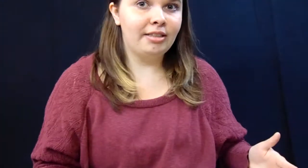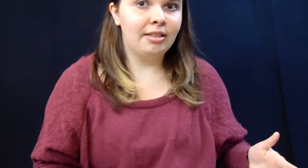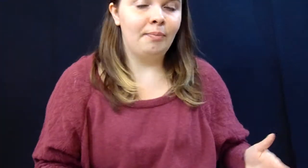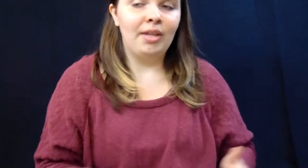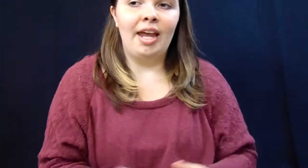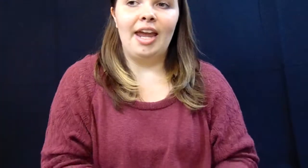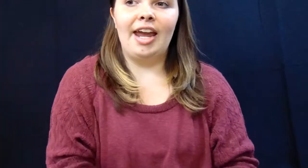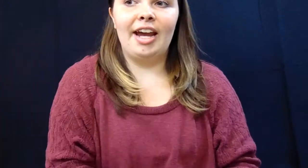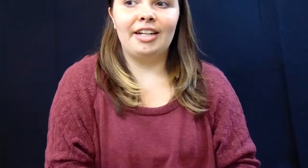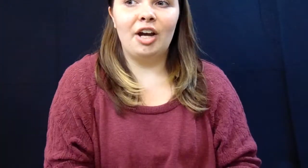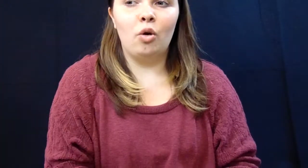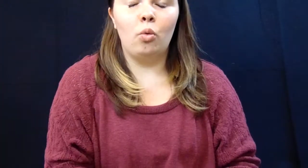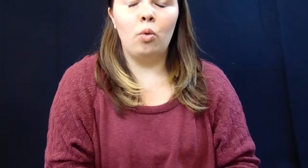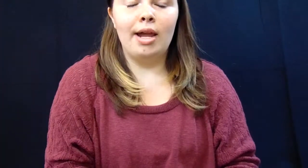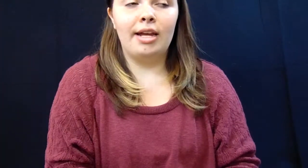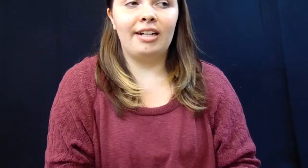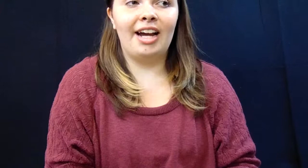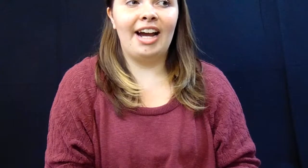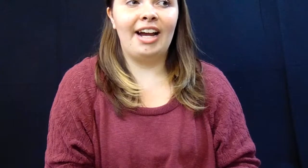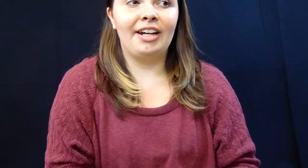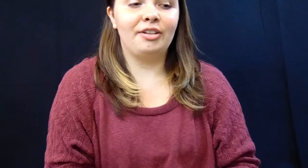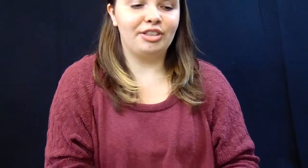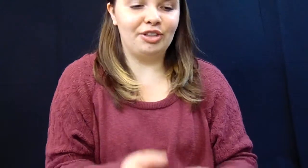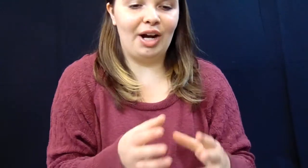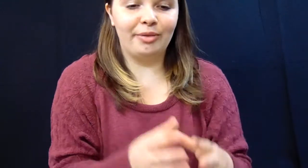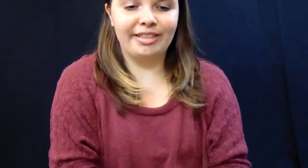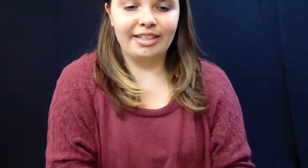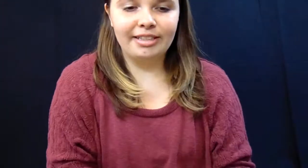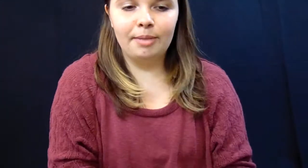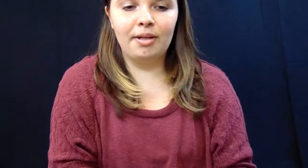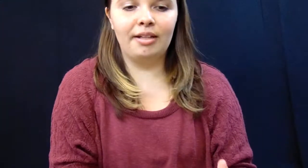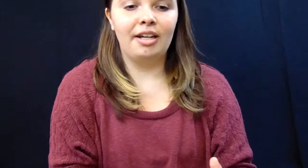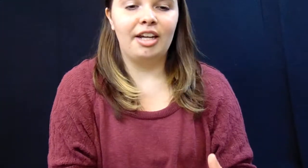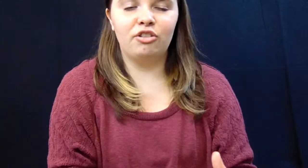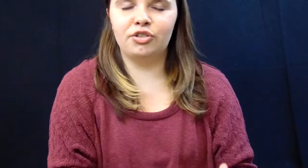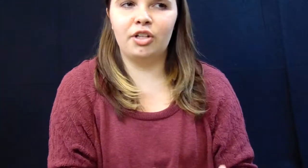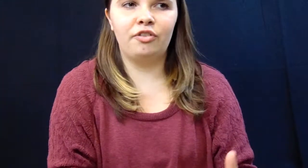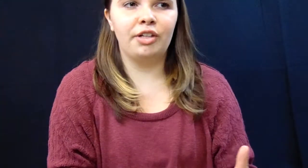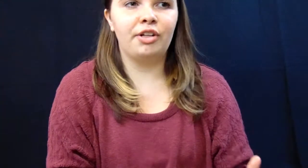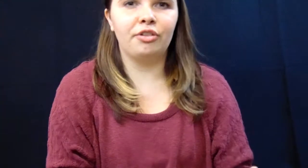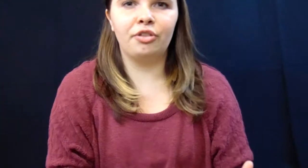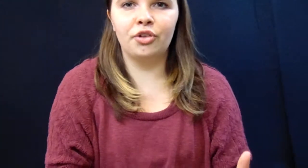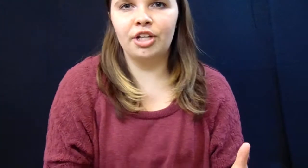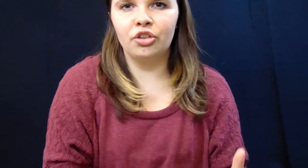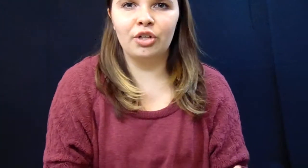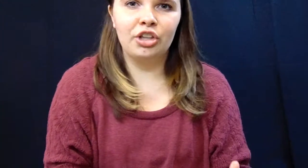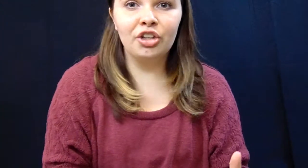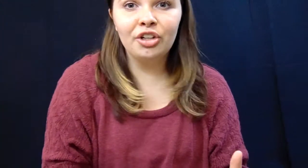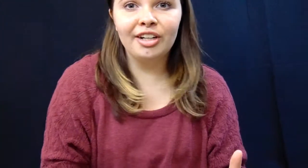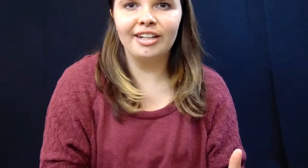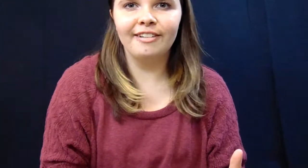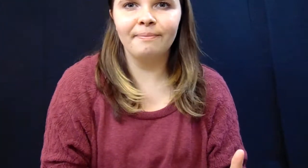and when I so I was like sleeping and it was roughly around 3 3 30 it